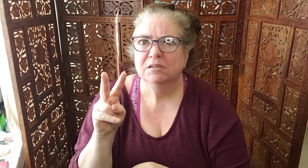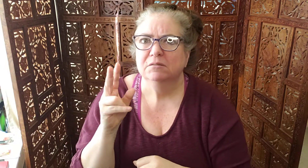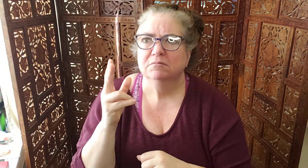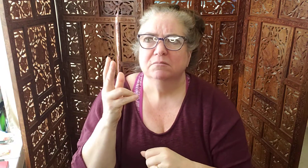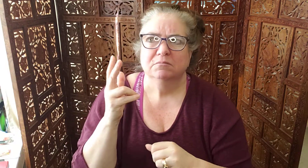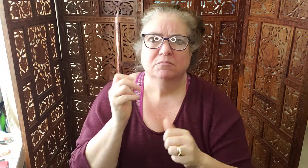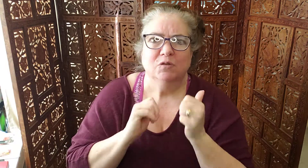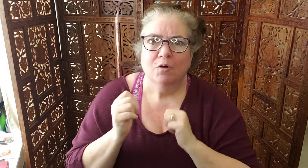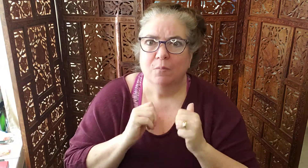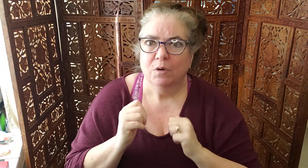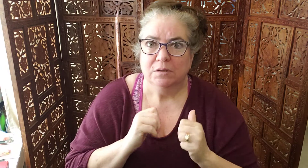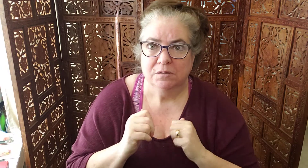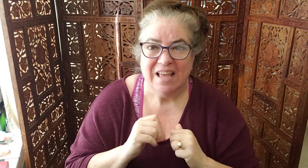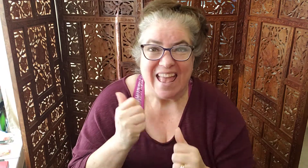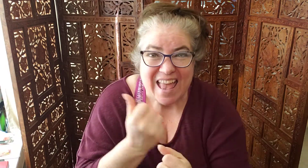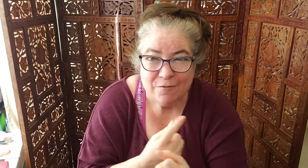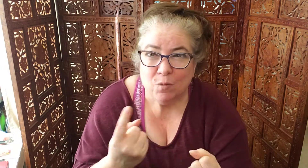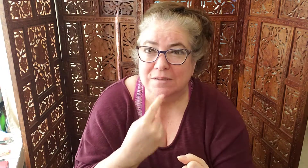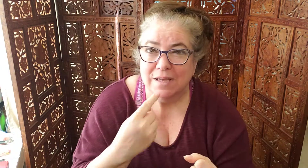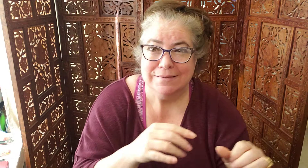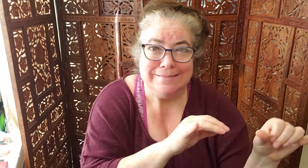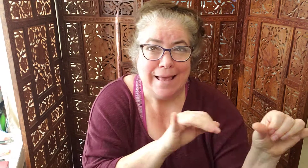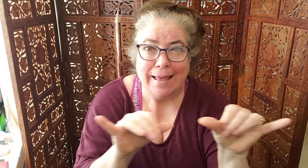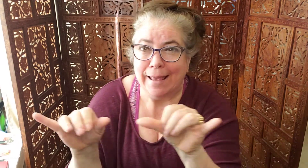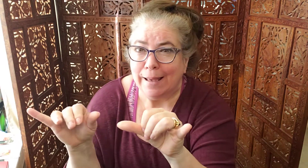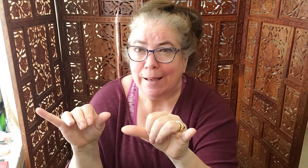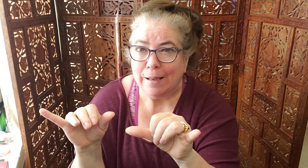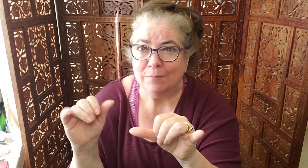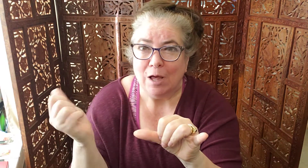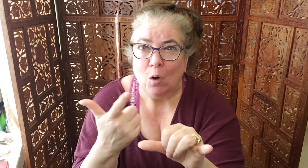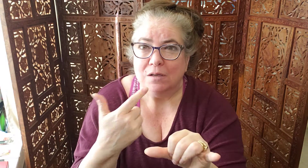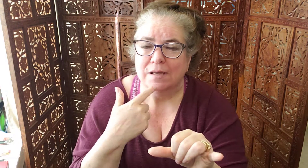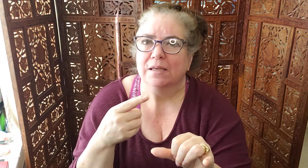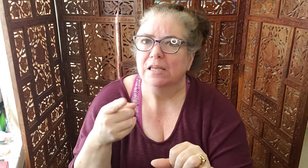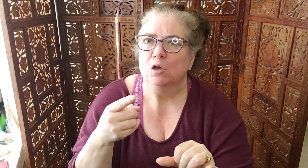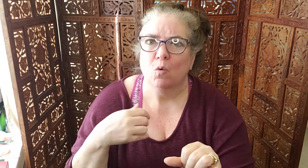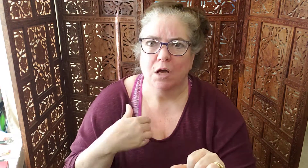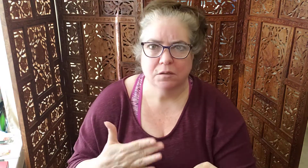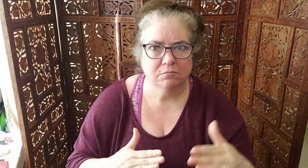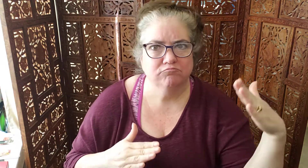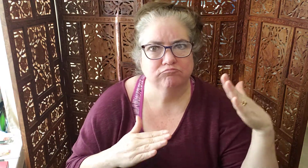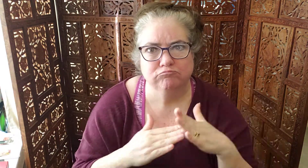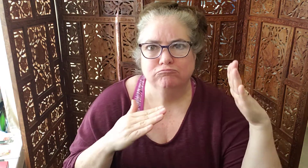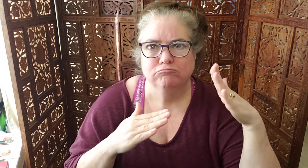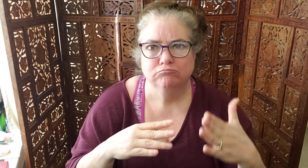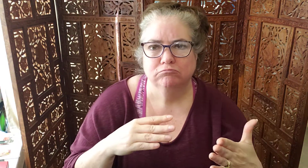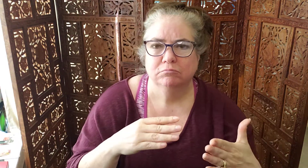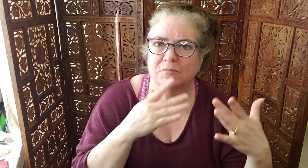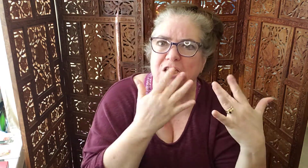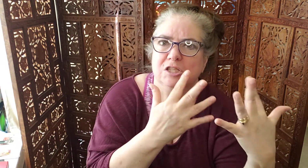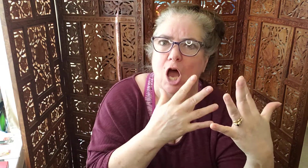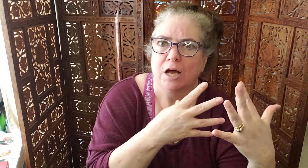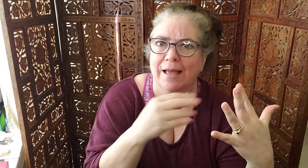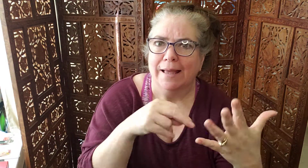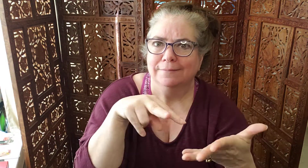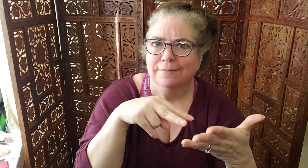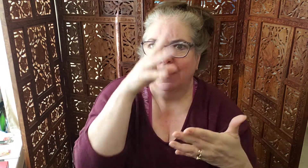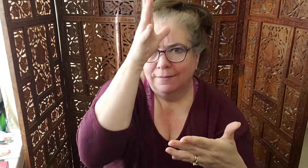was the song and dance man. He was a brilliant song and dance man. He came